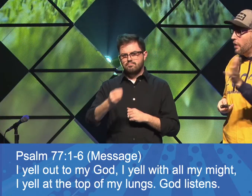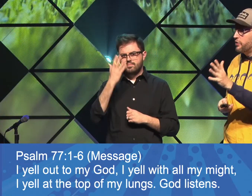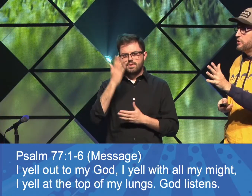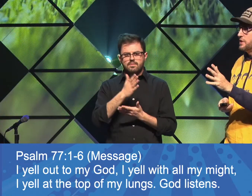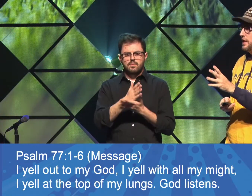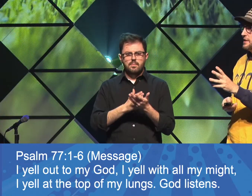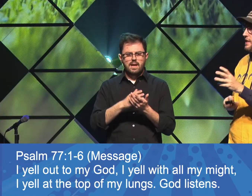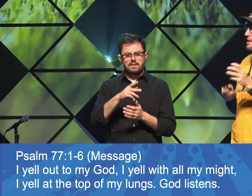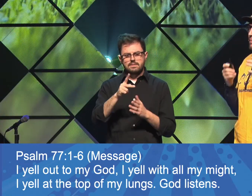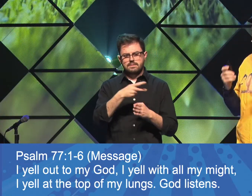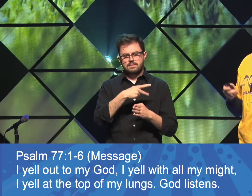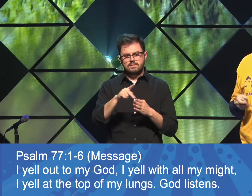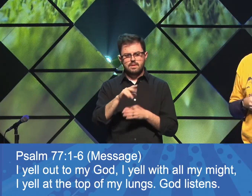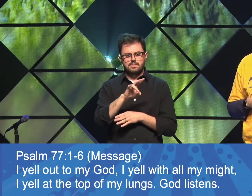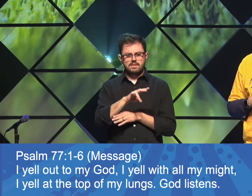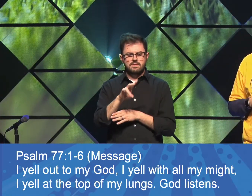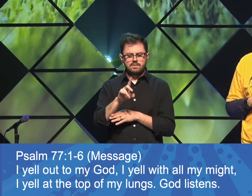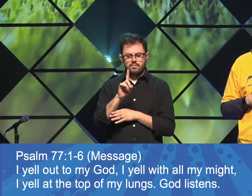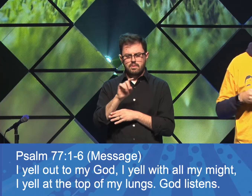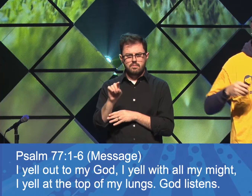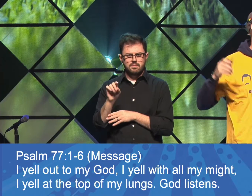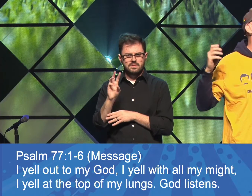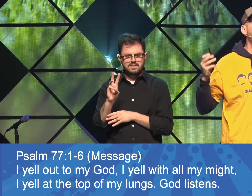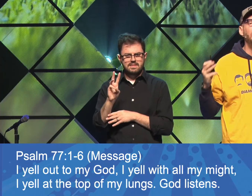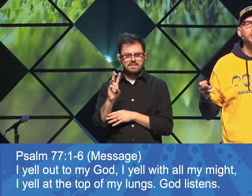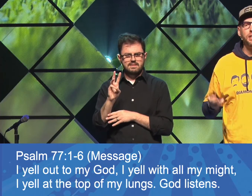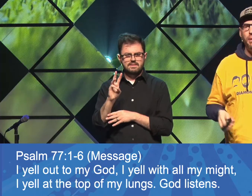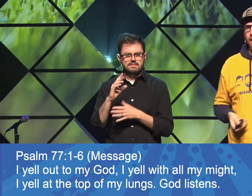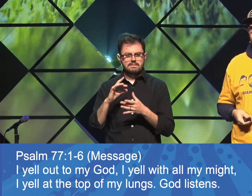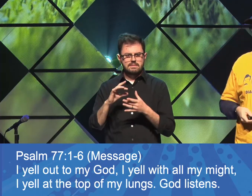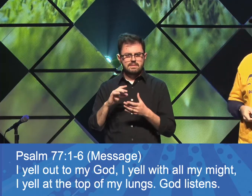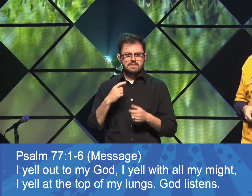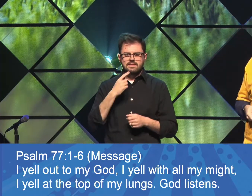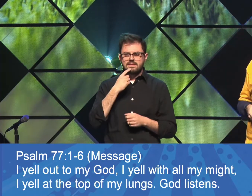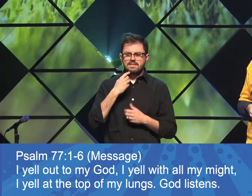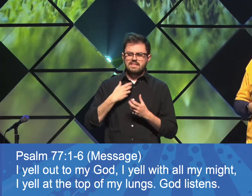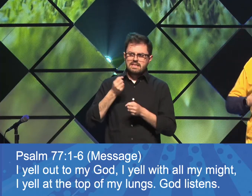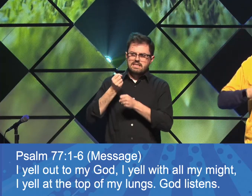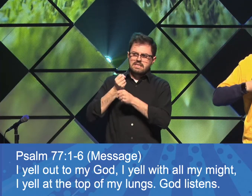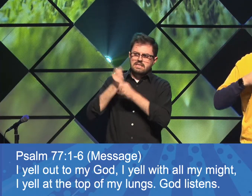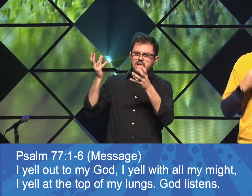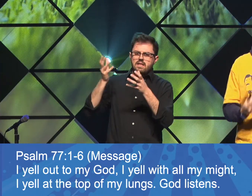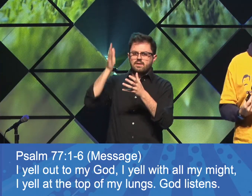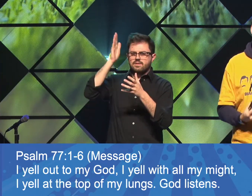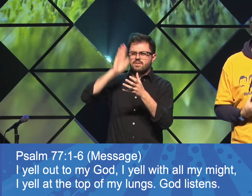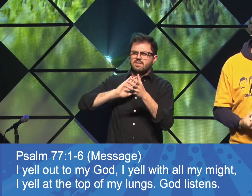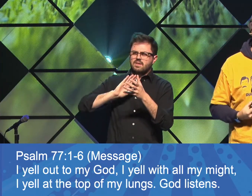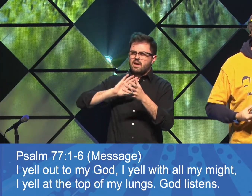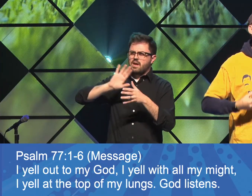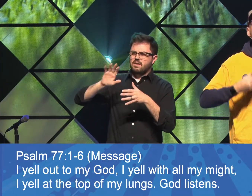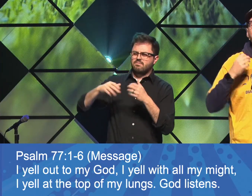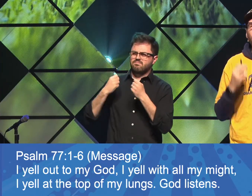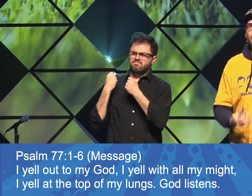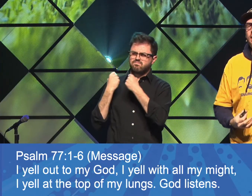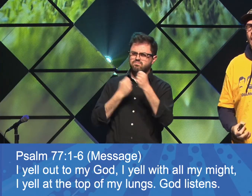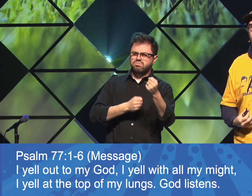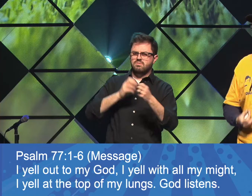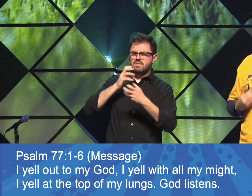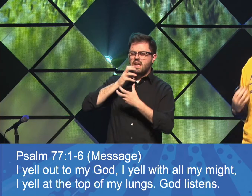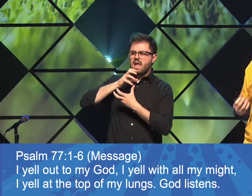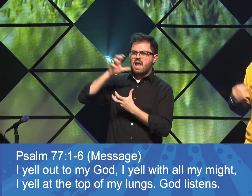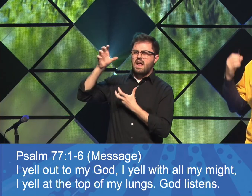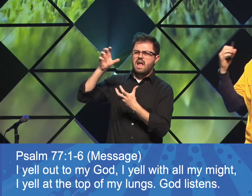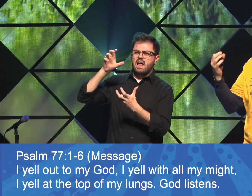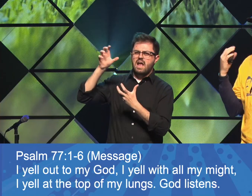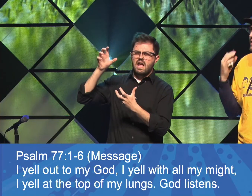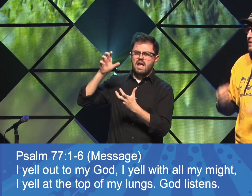verses 1-6. And in the Message translation, it says, "I yell out to my God. I yell with all my might. I yell at the top of